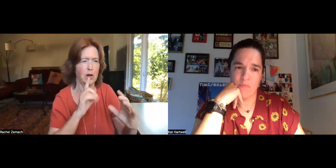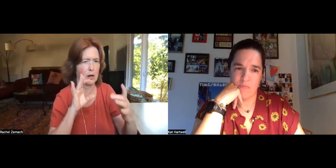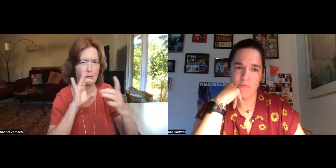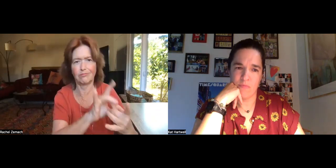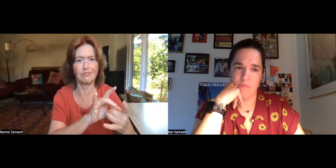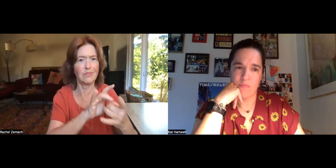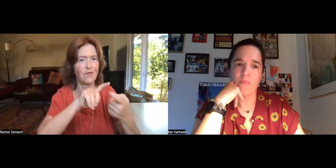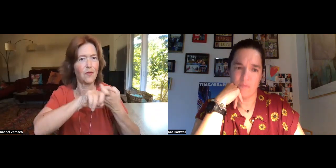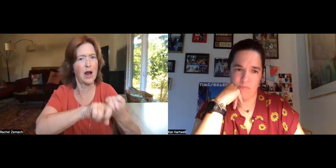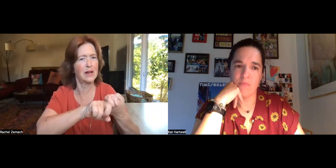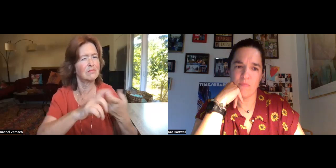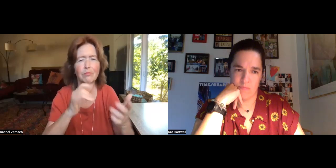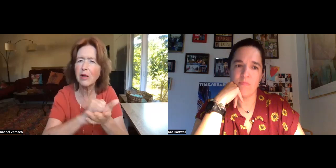Yeah, friend.